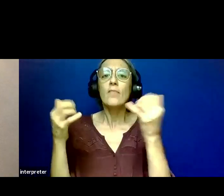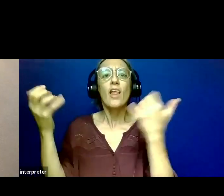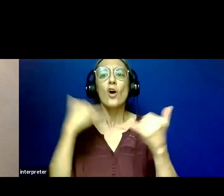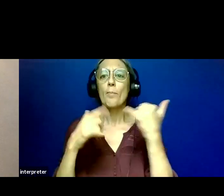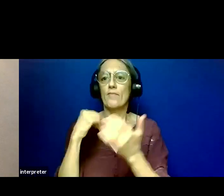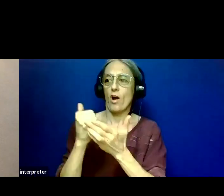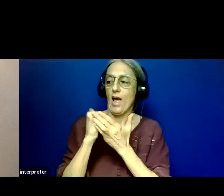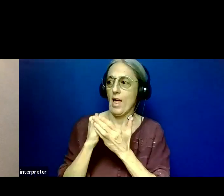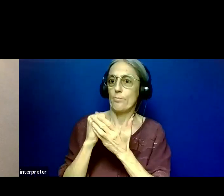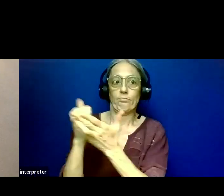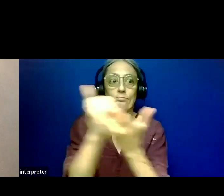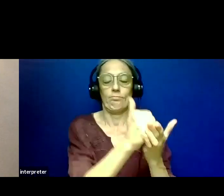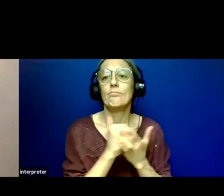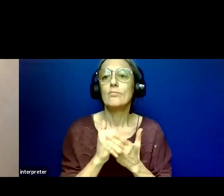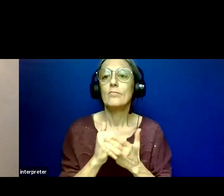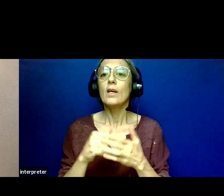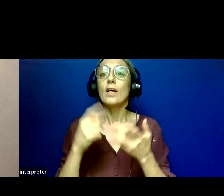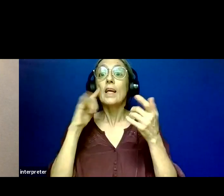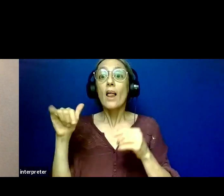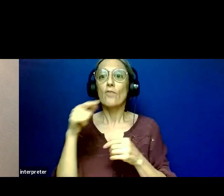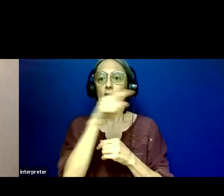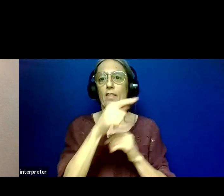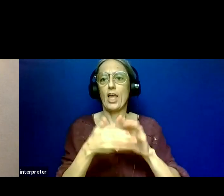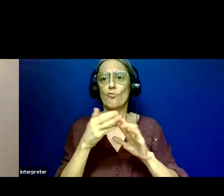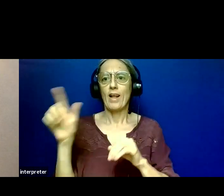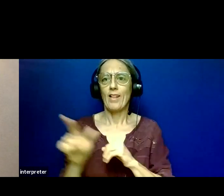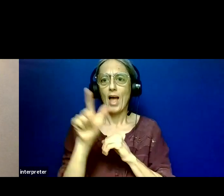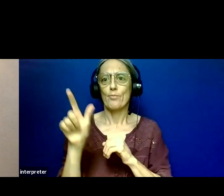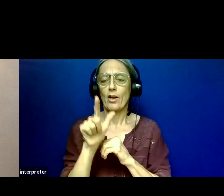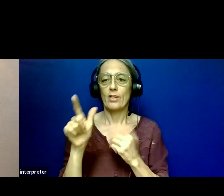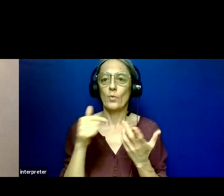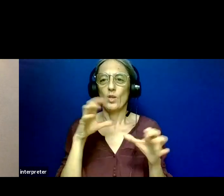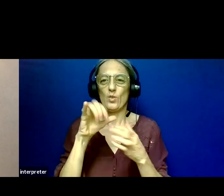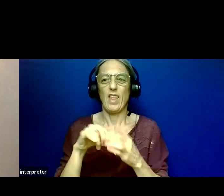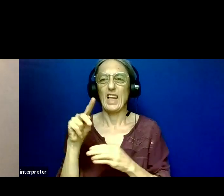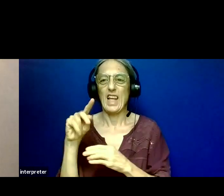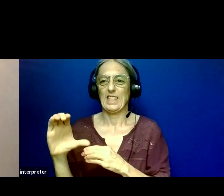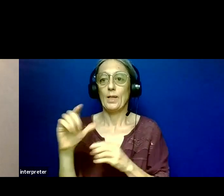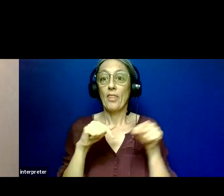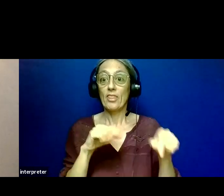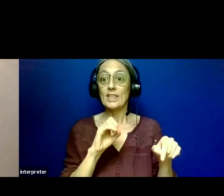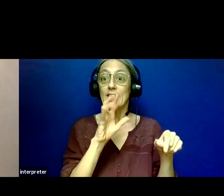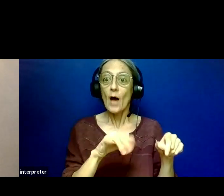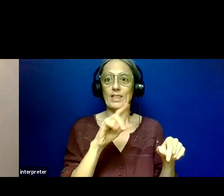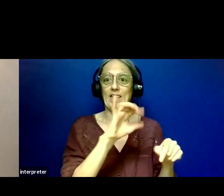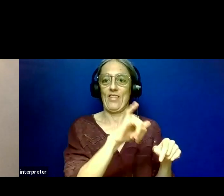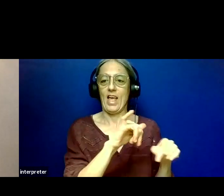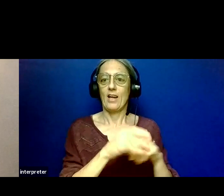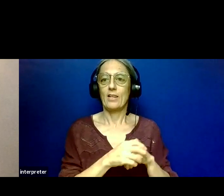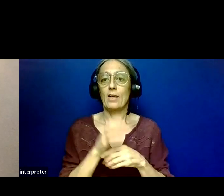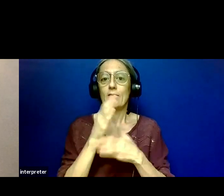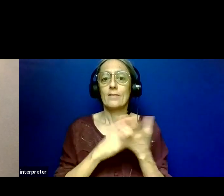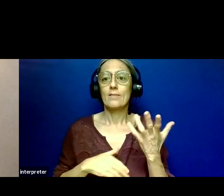county in California, they ran the libraries. We don't do that in Kansas City, but this county did. Some run the